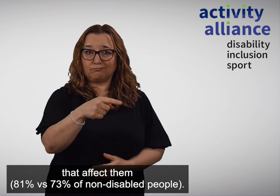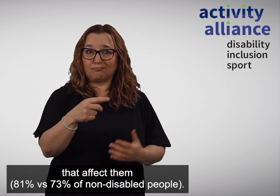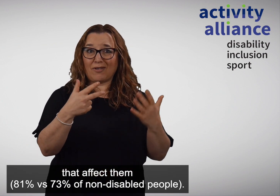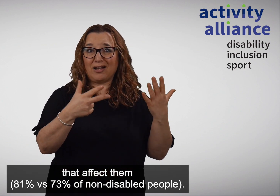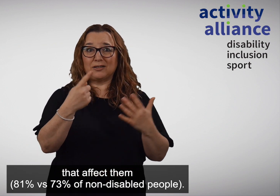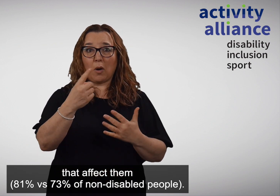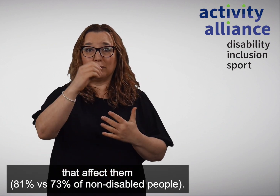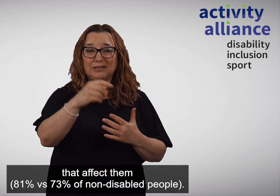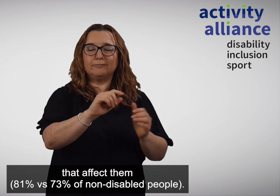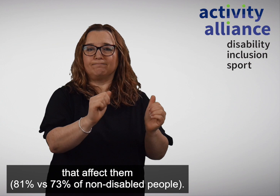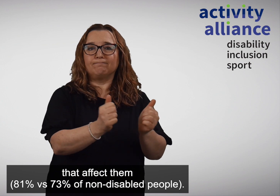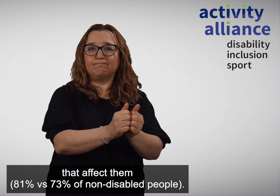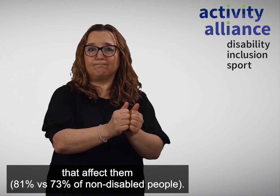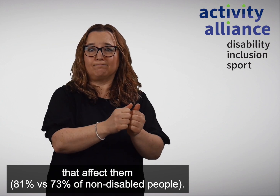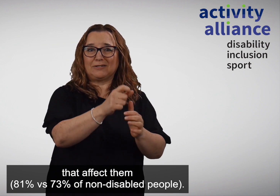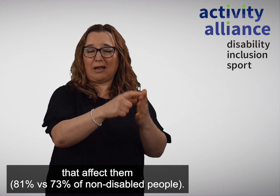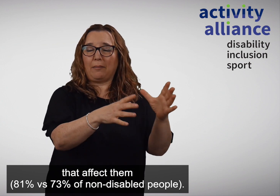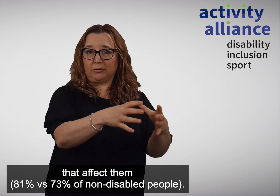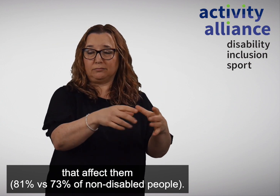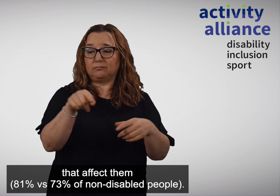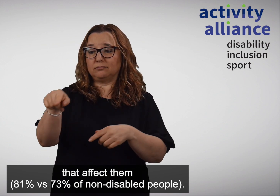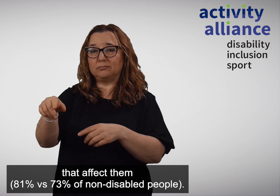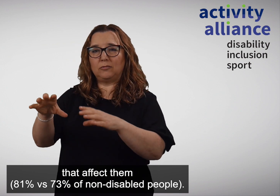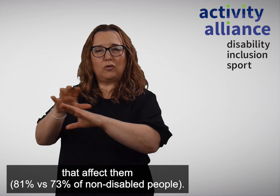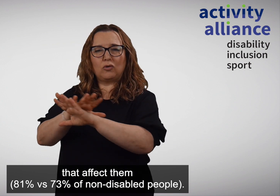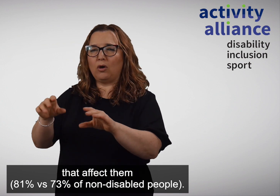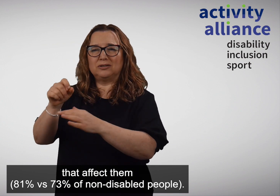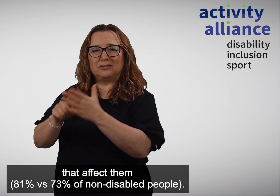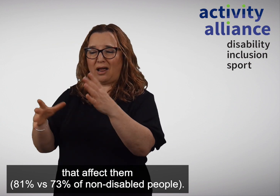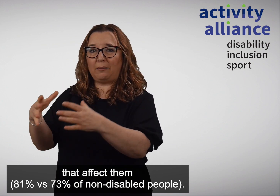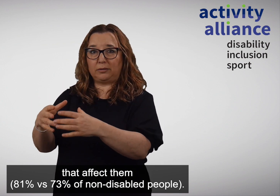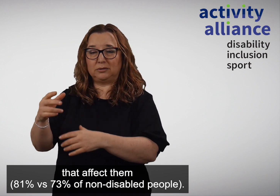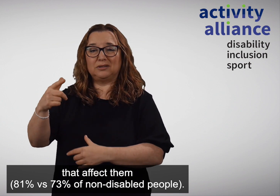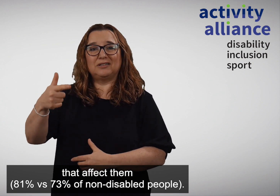81% of disabled people compared to 73% of non-disabled people.